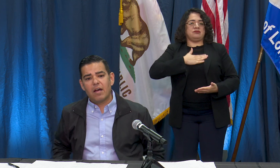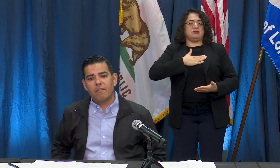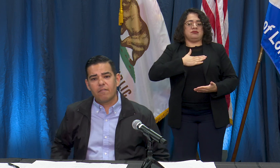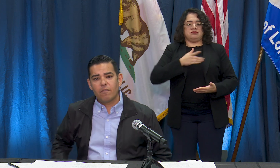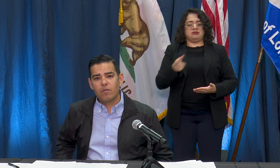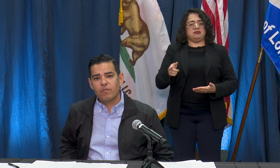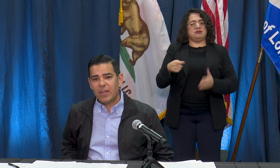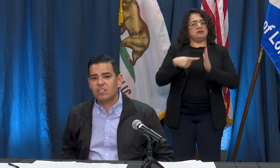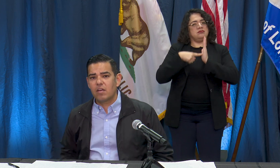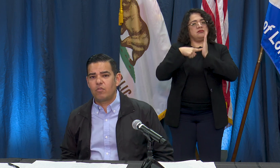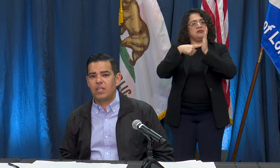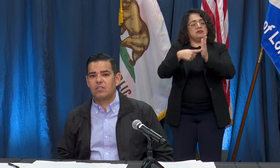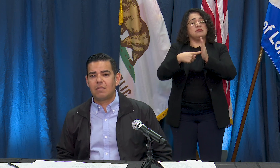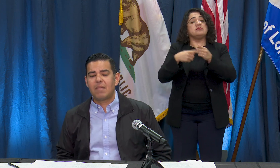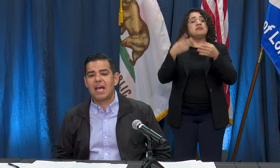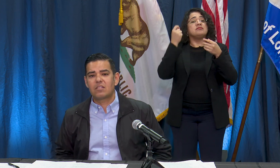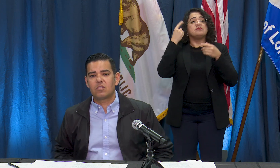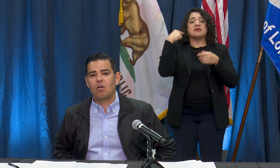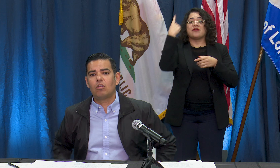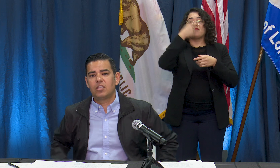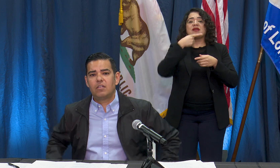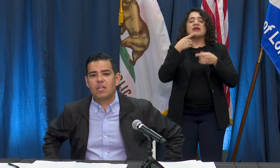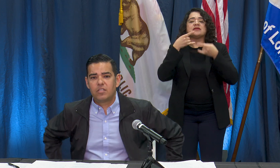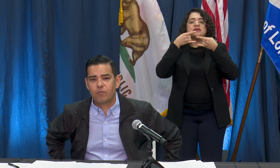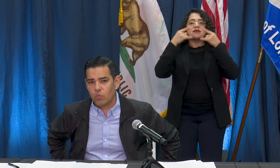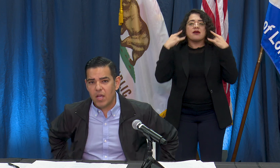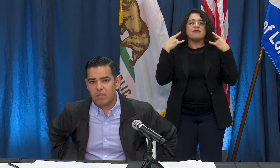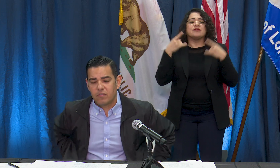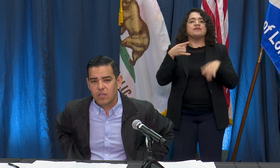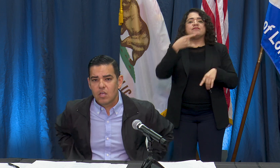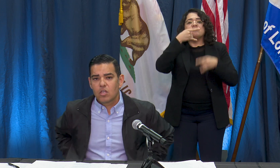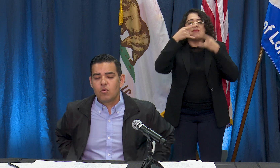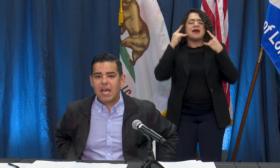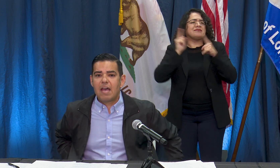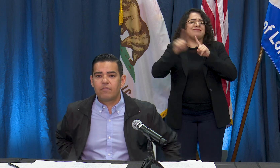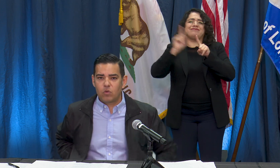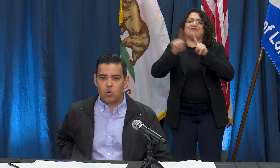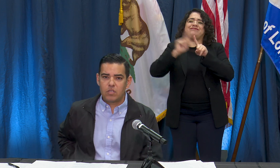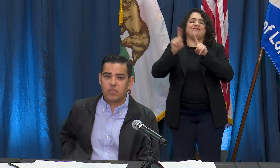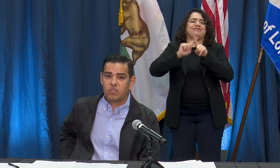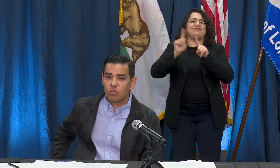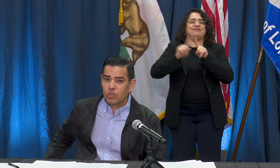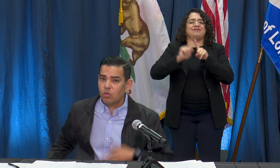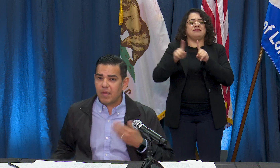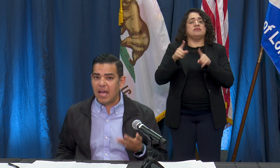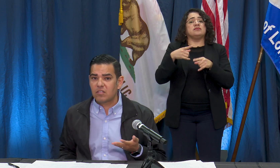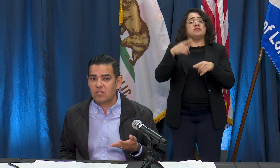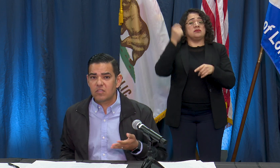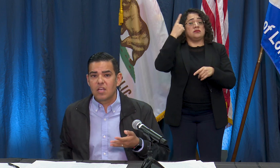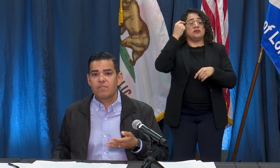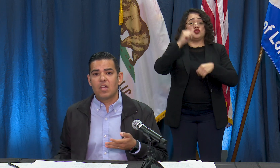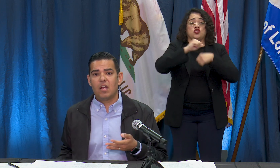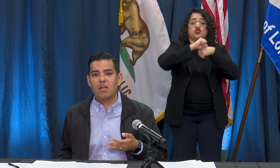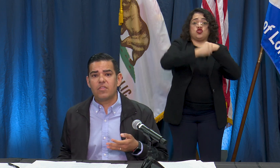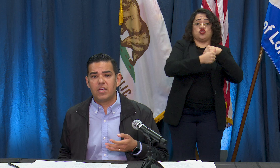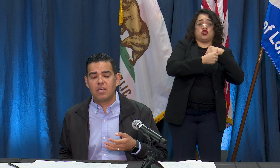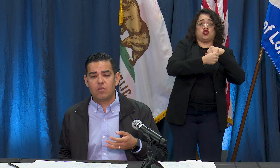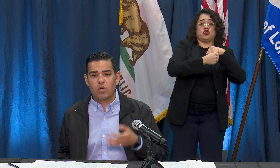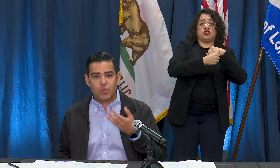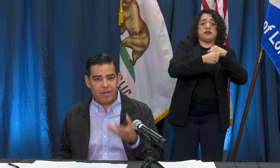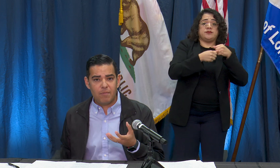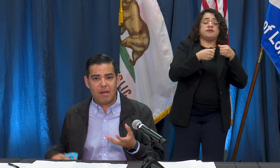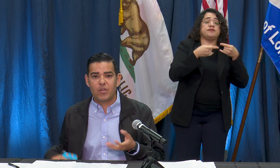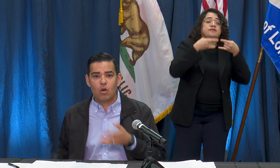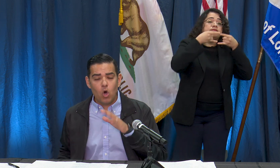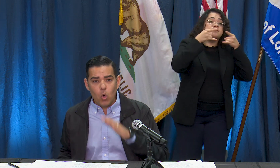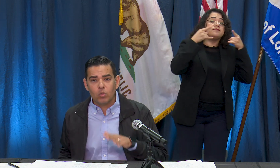that face coverings and masks are all done different ways. You have, of course, the surgical masks, the